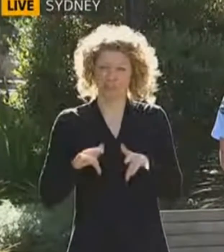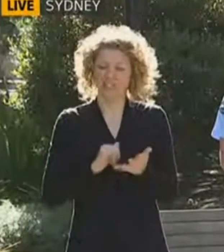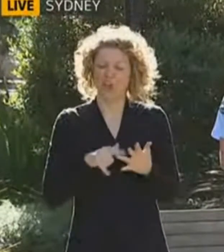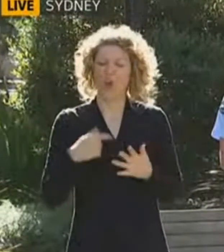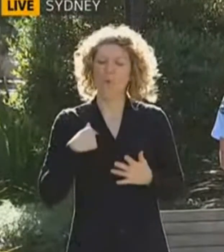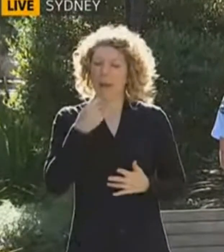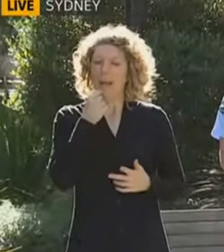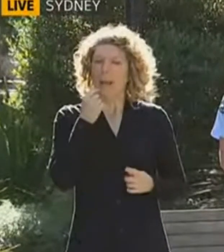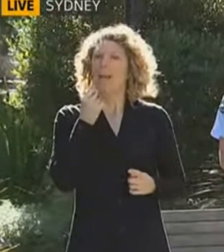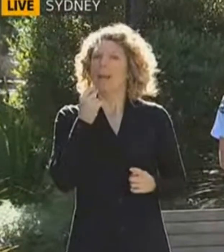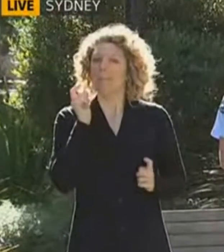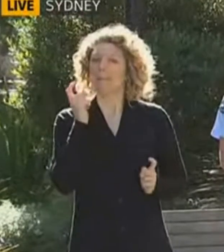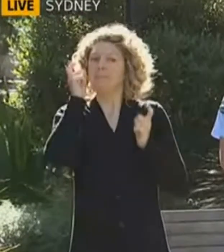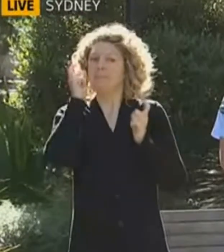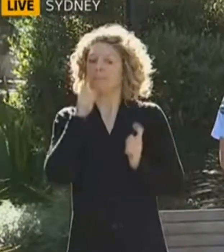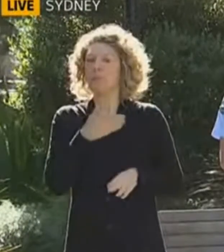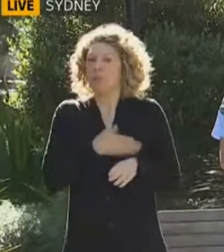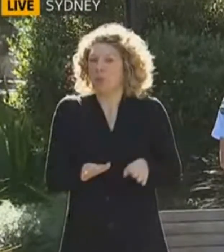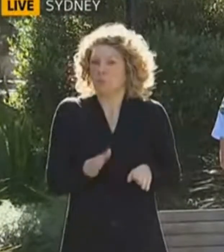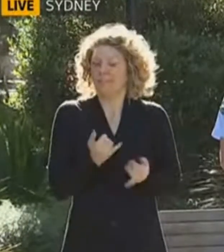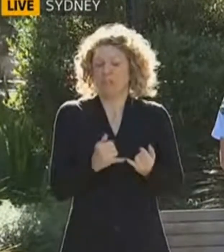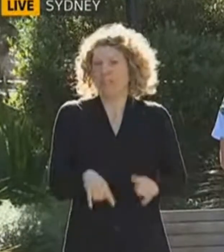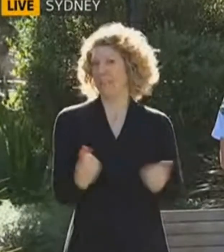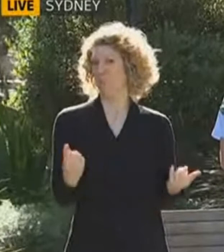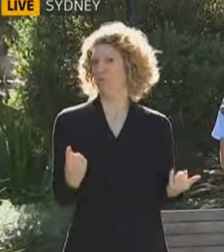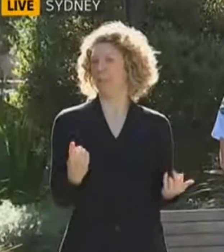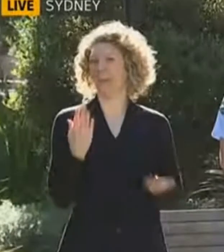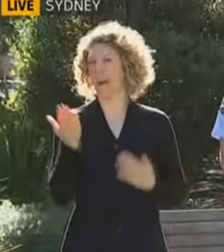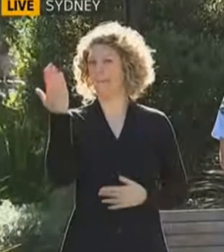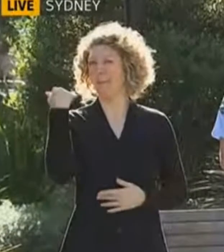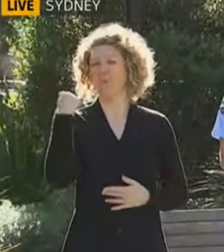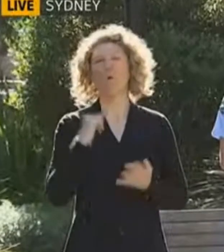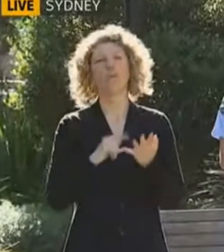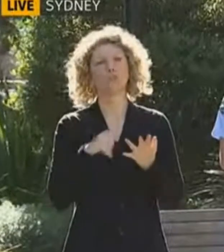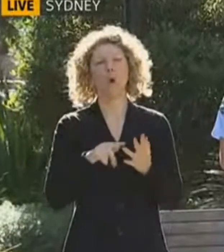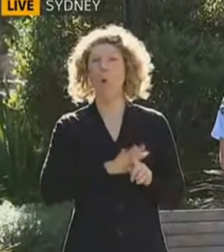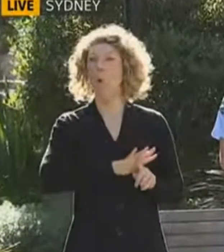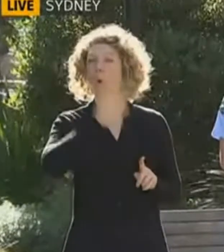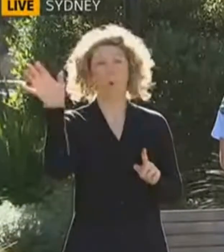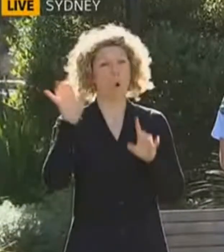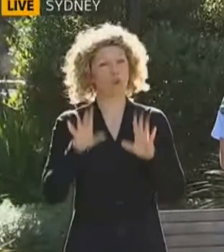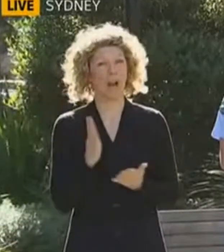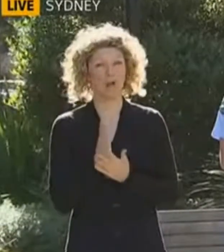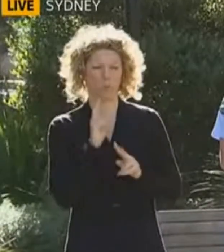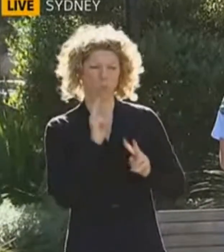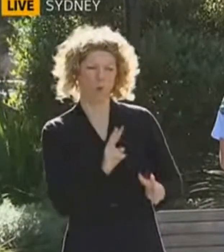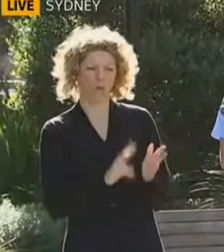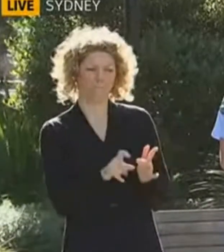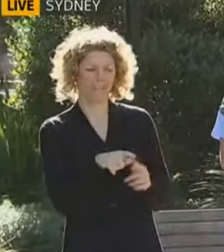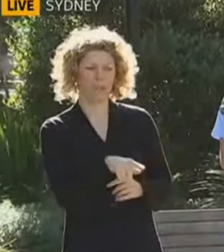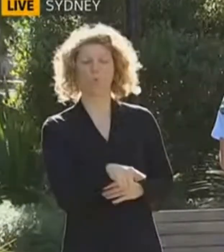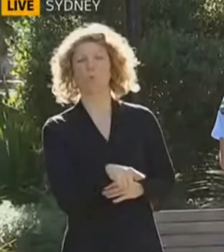of response. But again, I say to all the other states around Australia, use this as an opportunity to